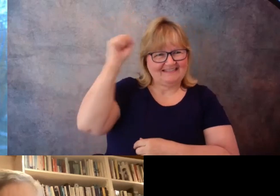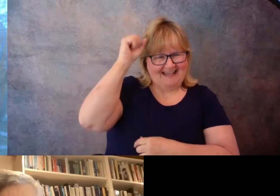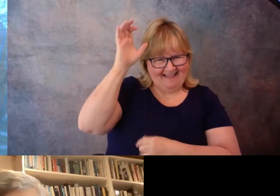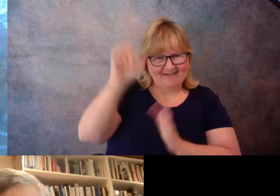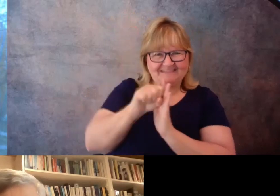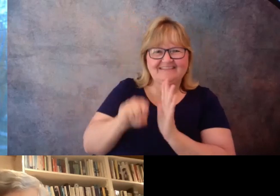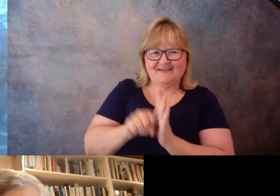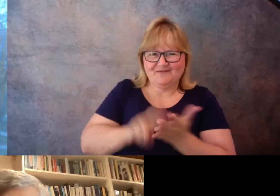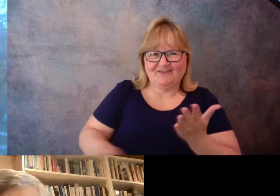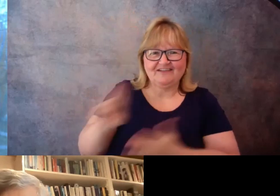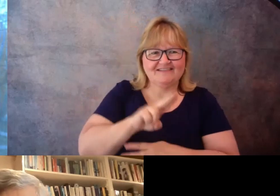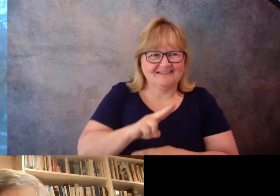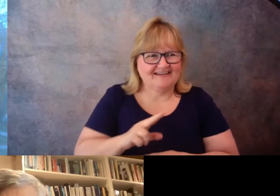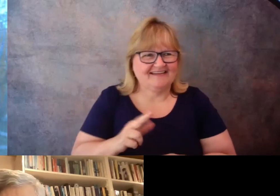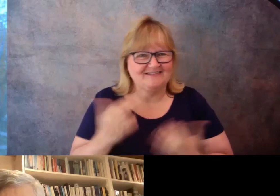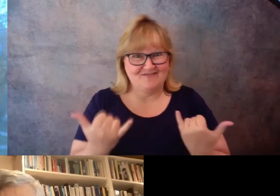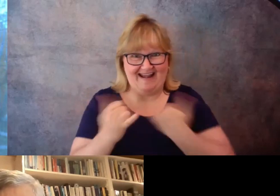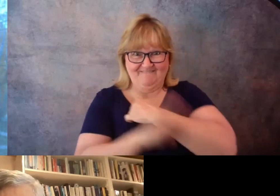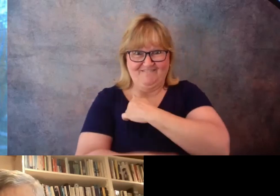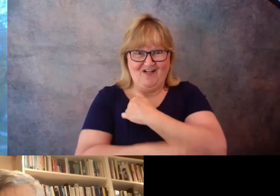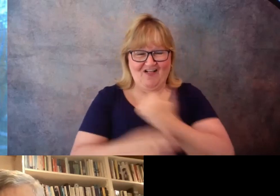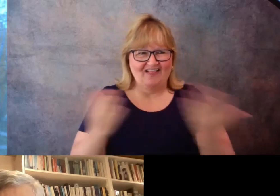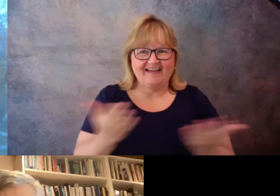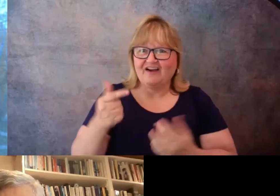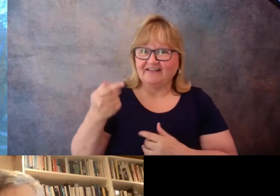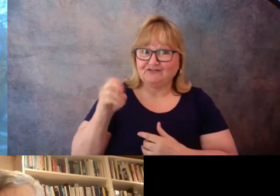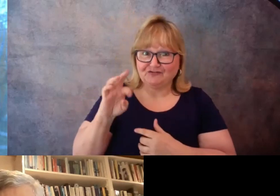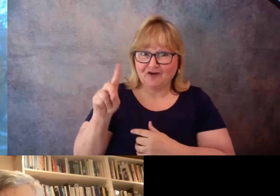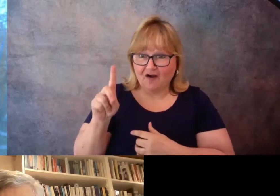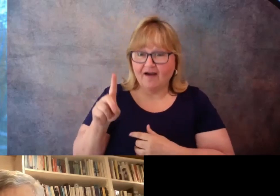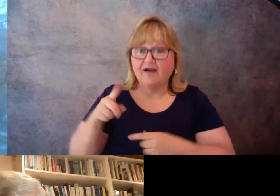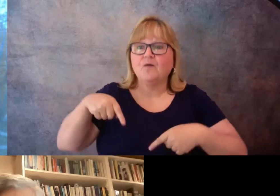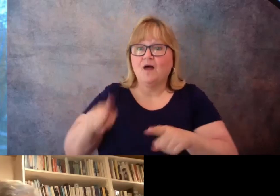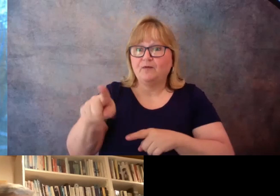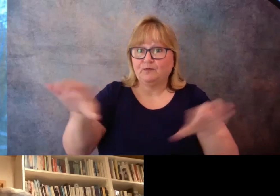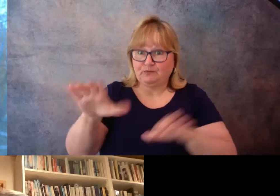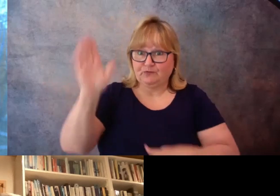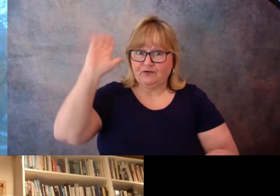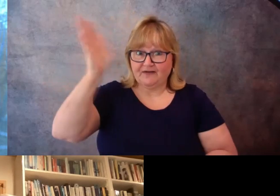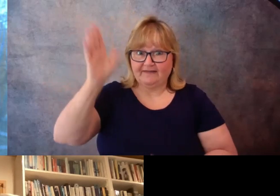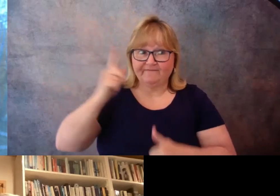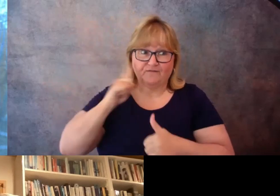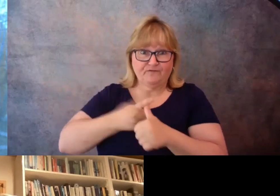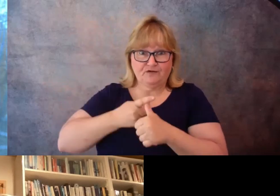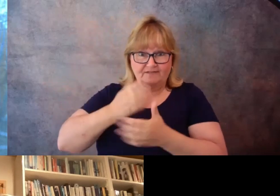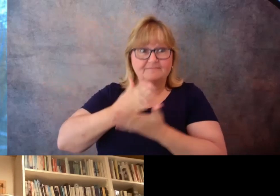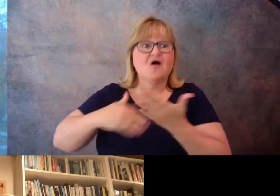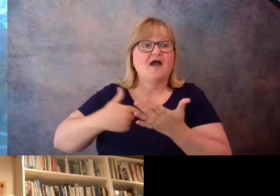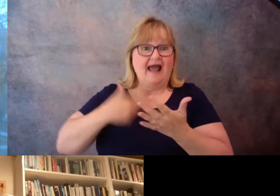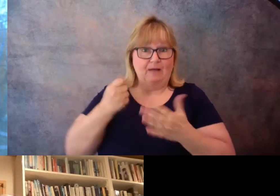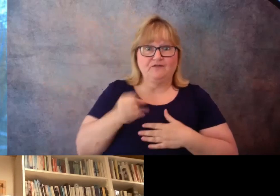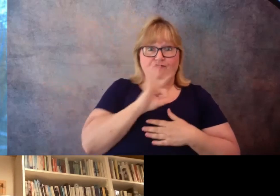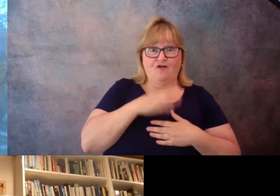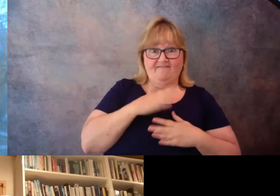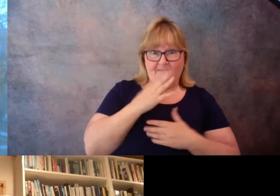right. Then Gerard, just for logistics, as you are doing your presentation for the first part of it, I will turn off my